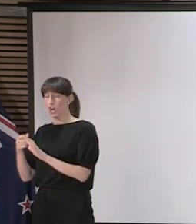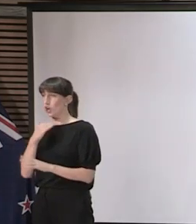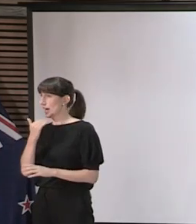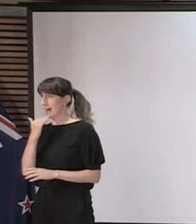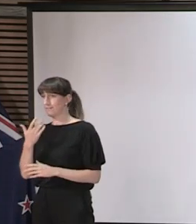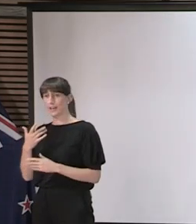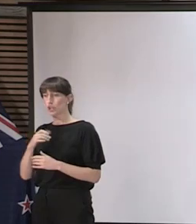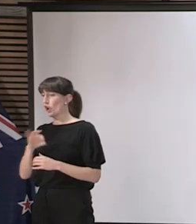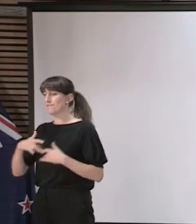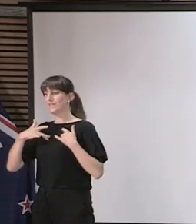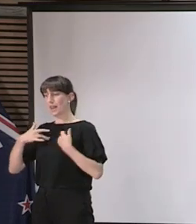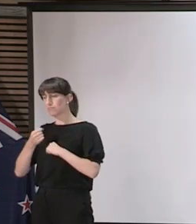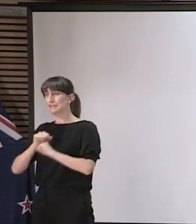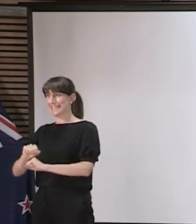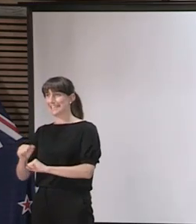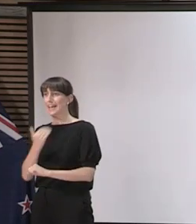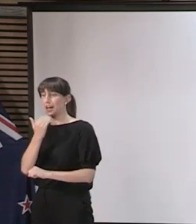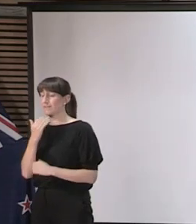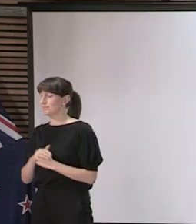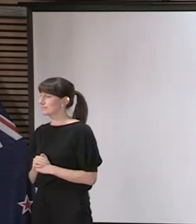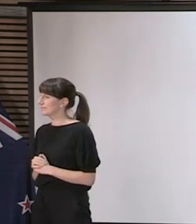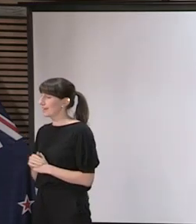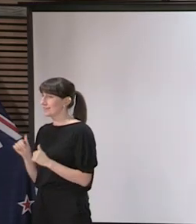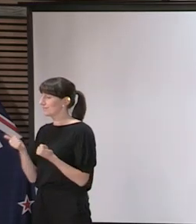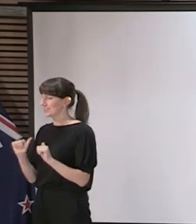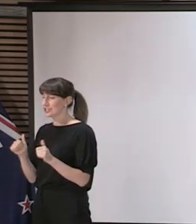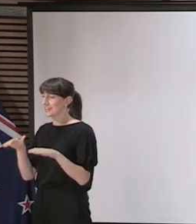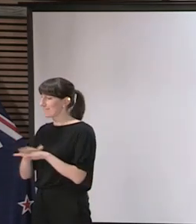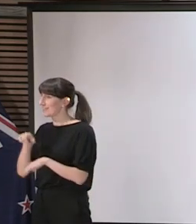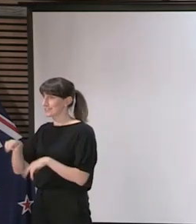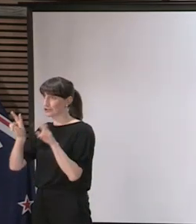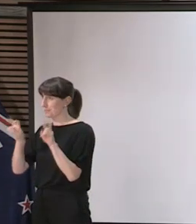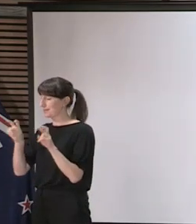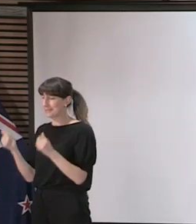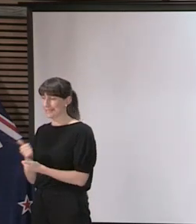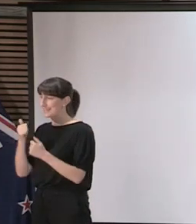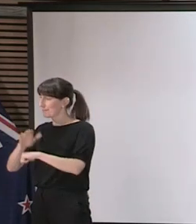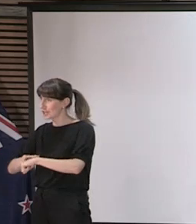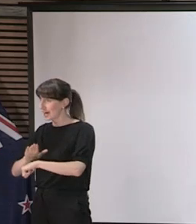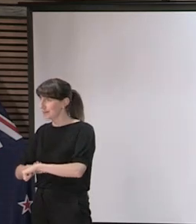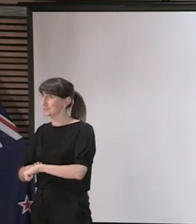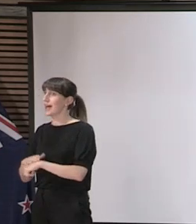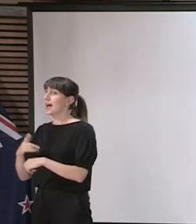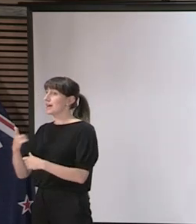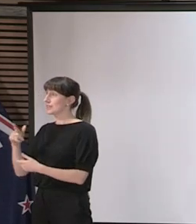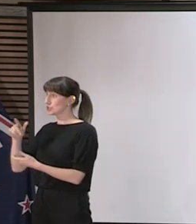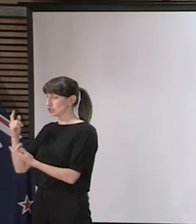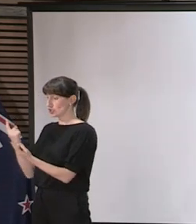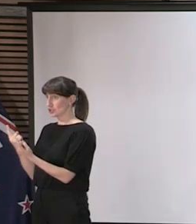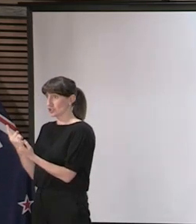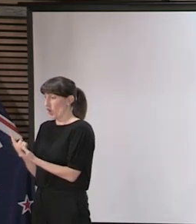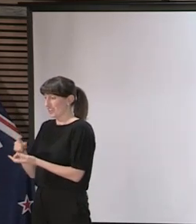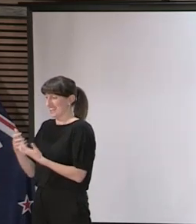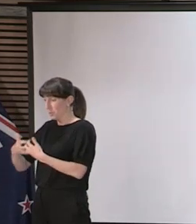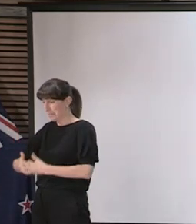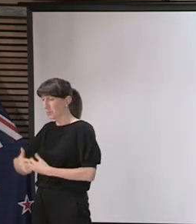have stood up a system nationwide to ensure that our stocks we have are distributed around the country. that we